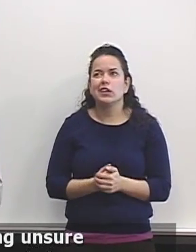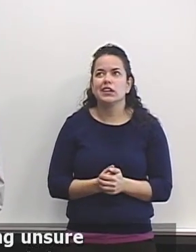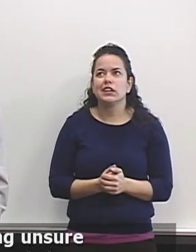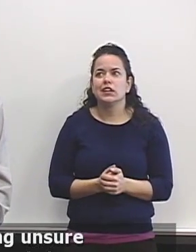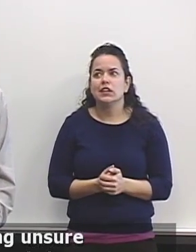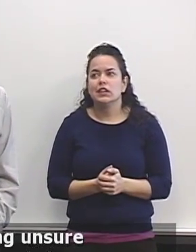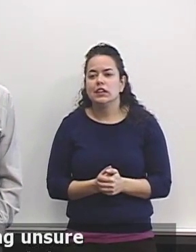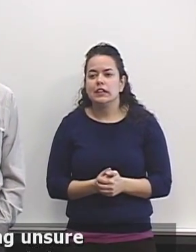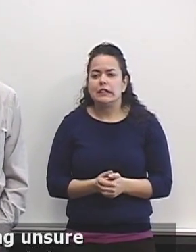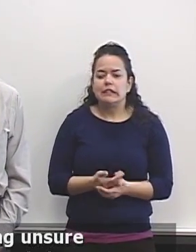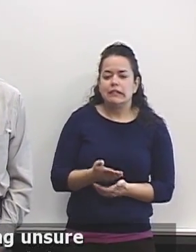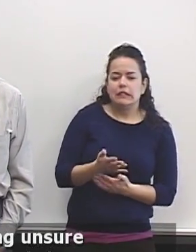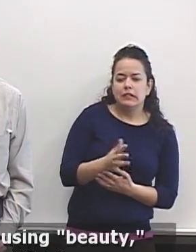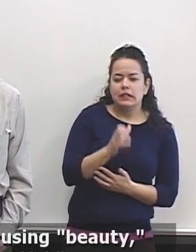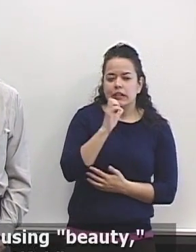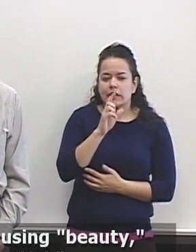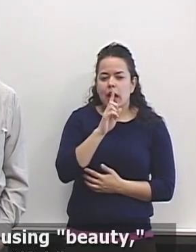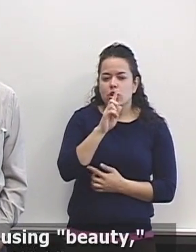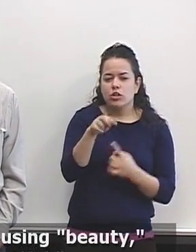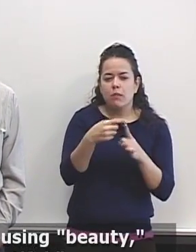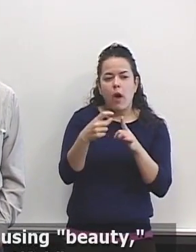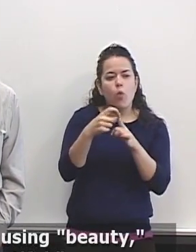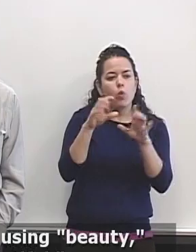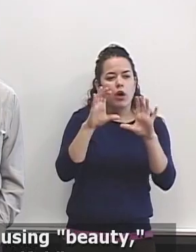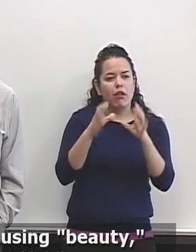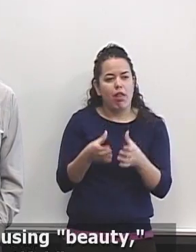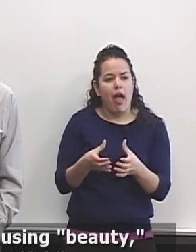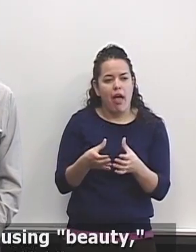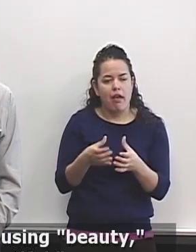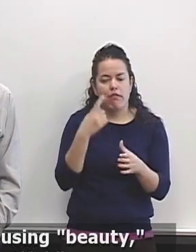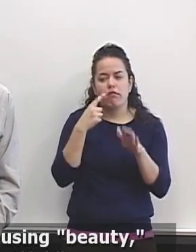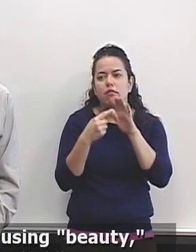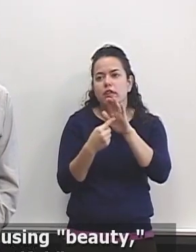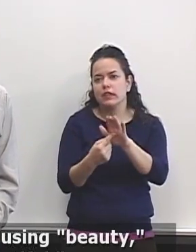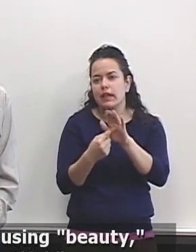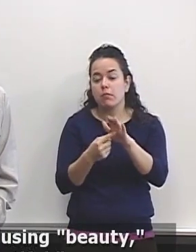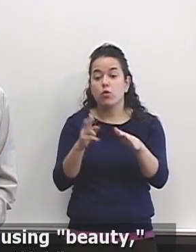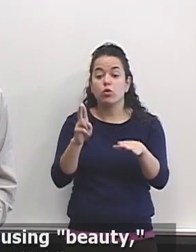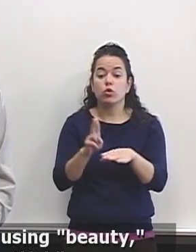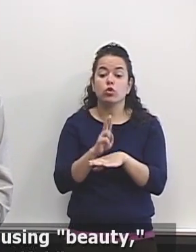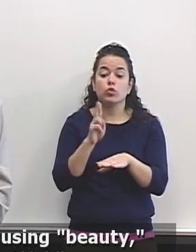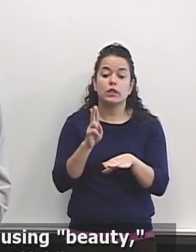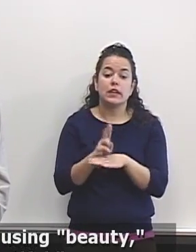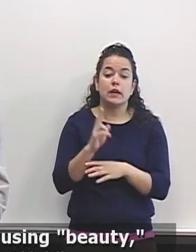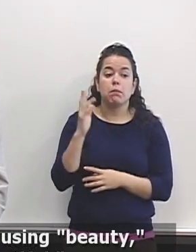being unsure about word class. For example, using beauty,